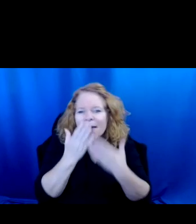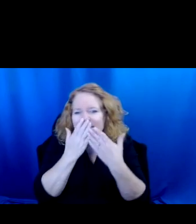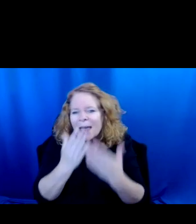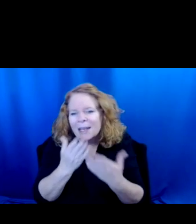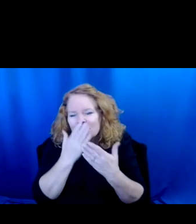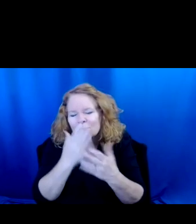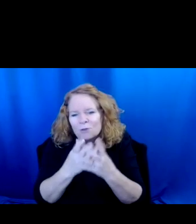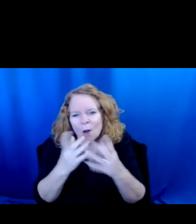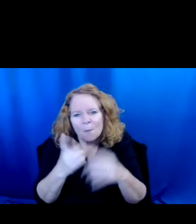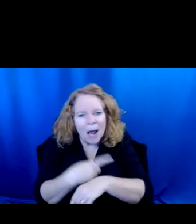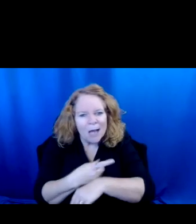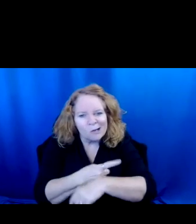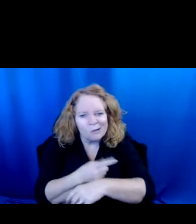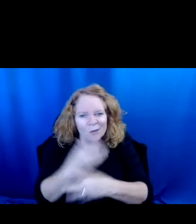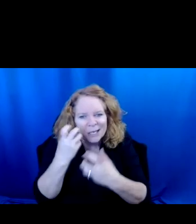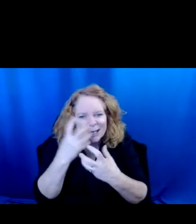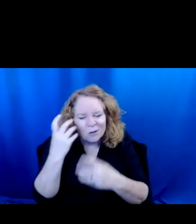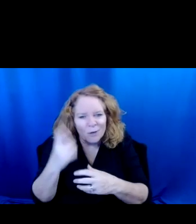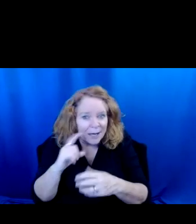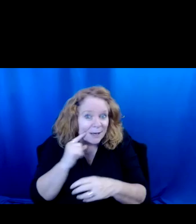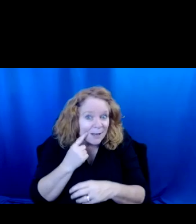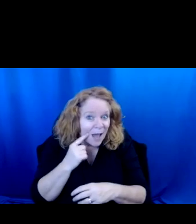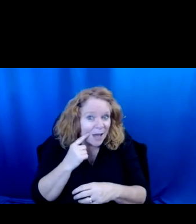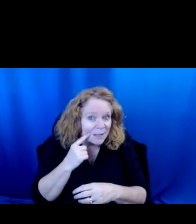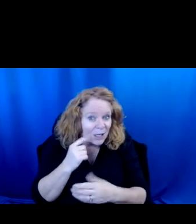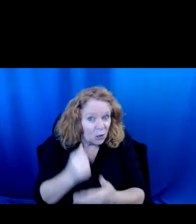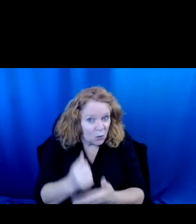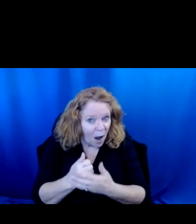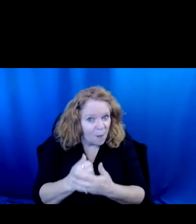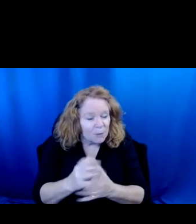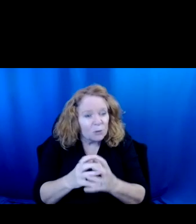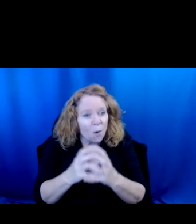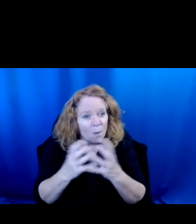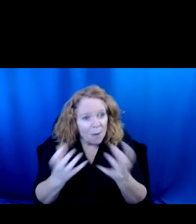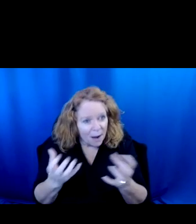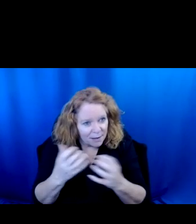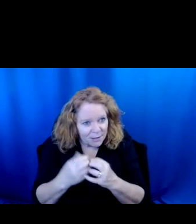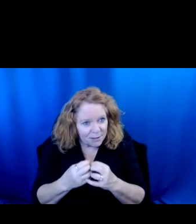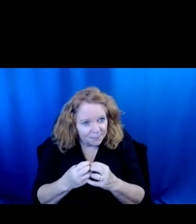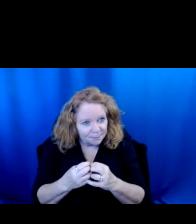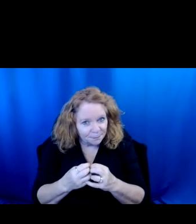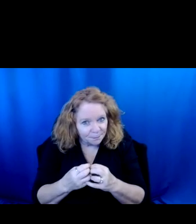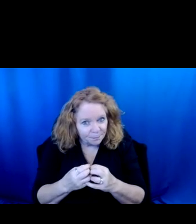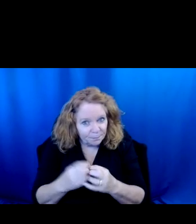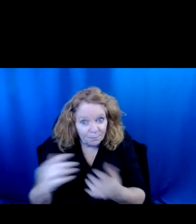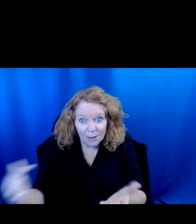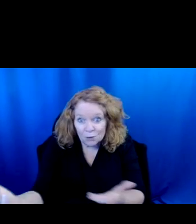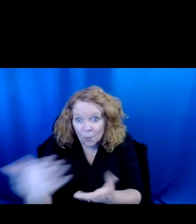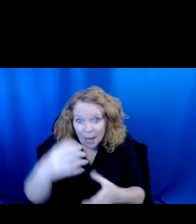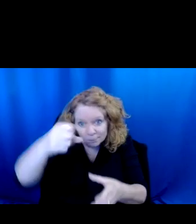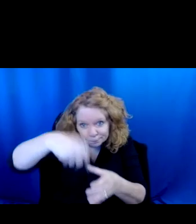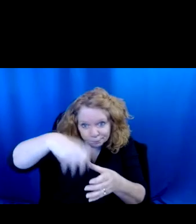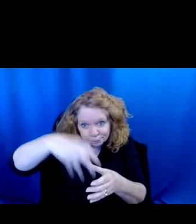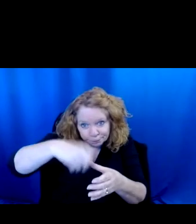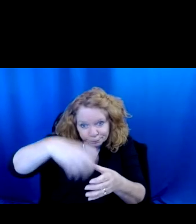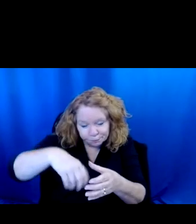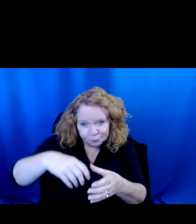Creaky Cranky Candy. That's really been helpful." And they put the sparkles in a bag And